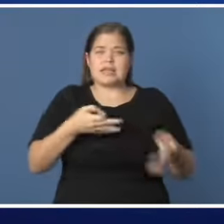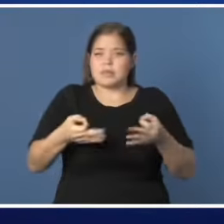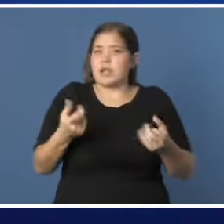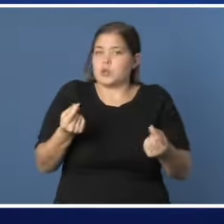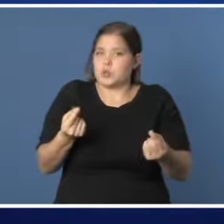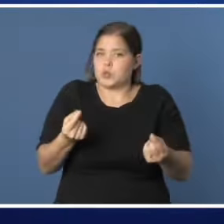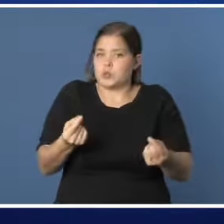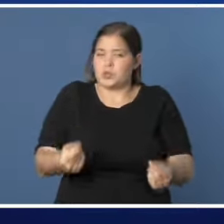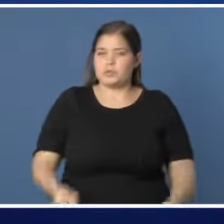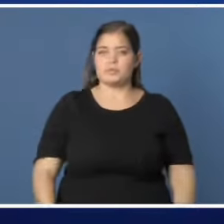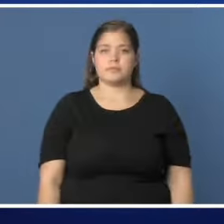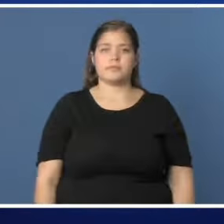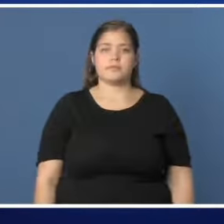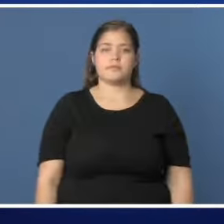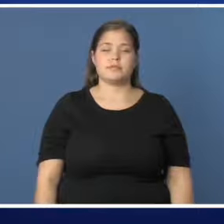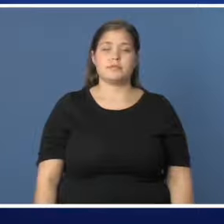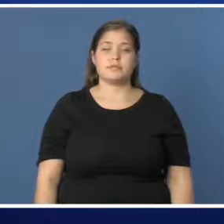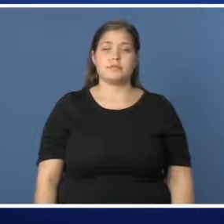what to do in each case.